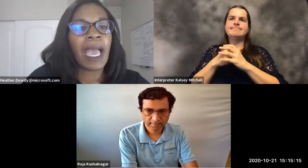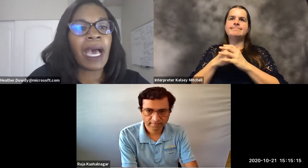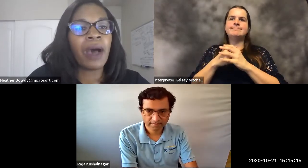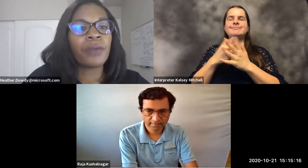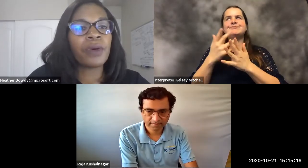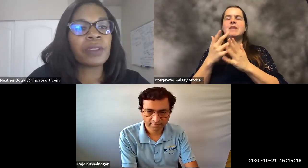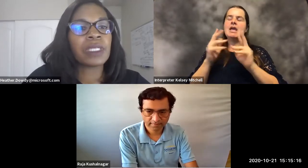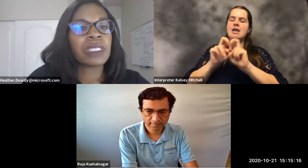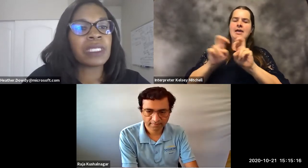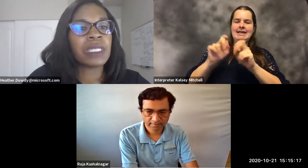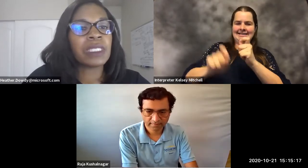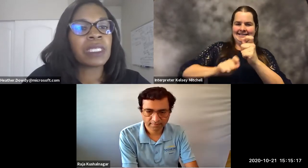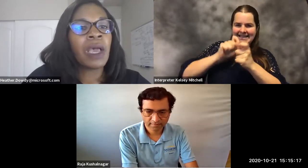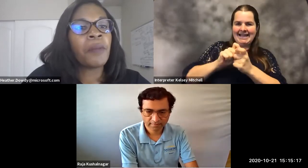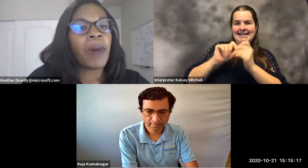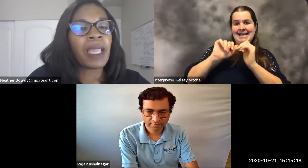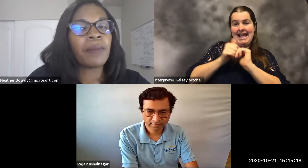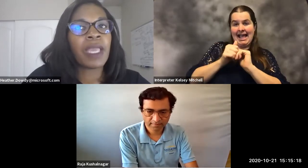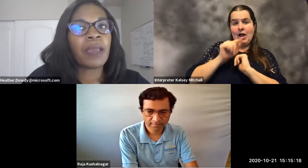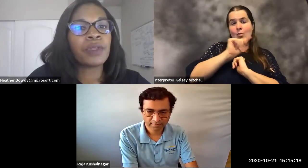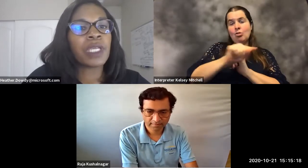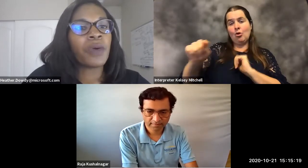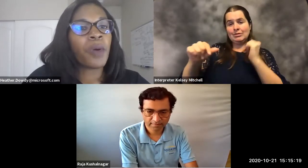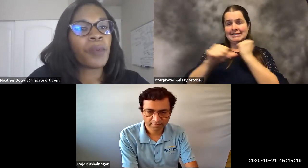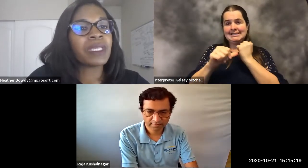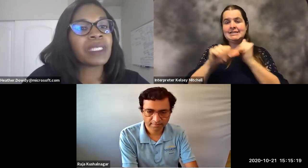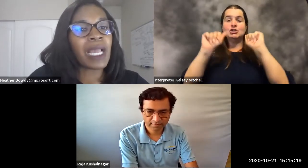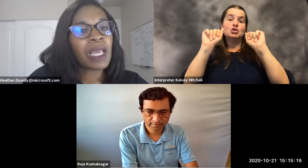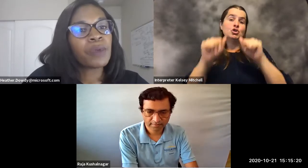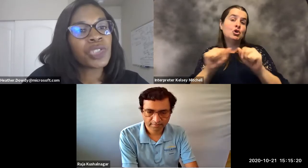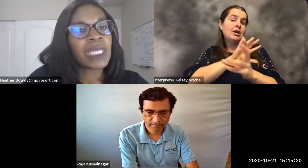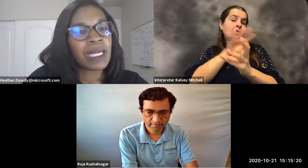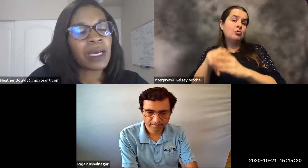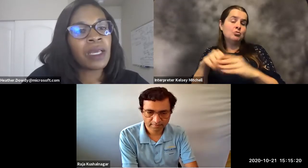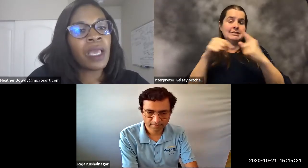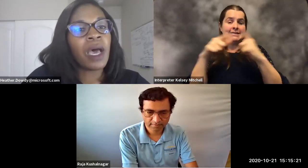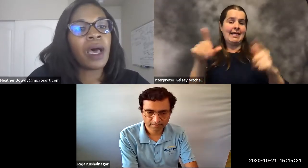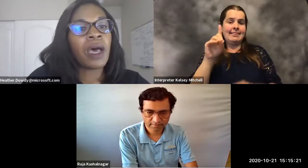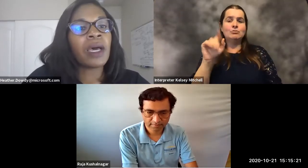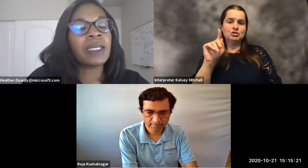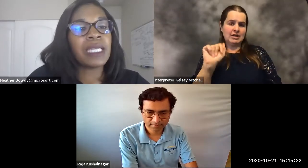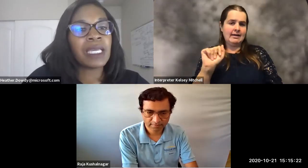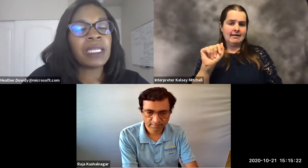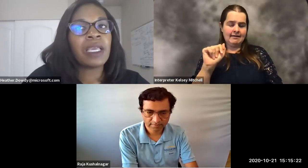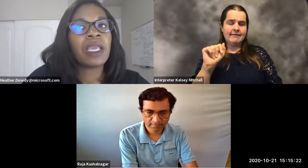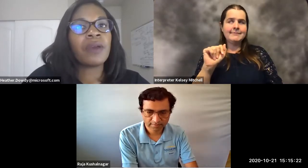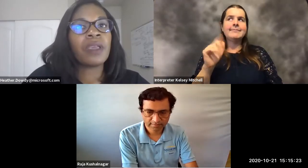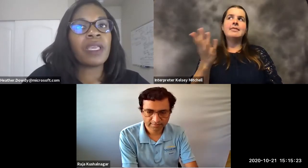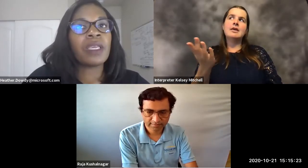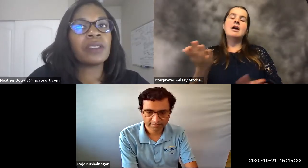exactly how those assistants might be able to incorporate sign language data.